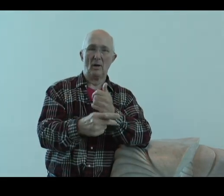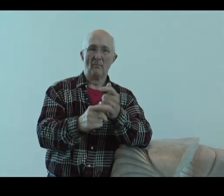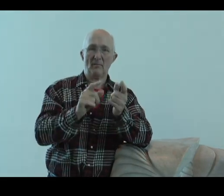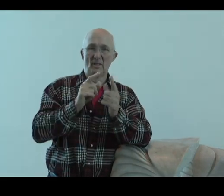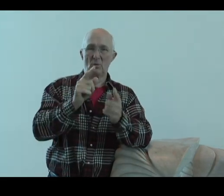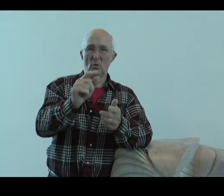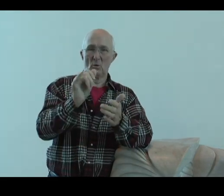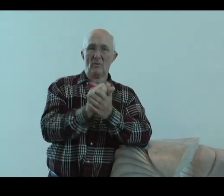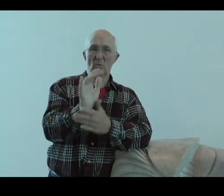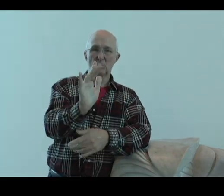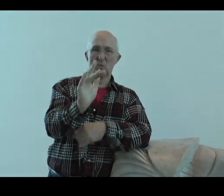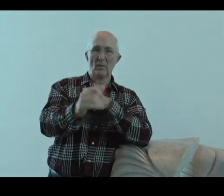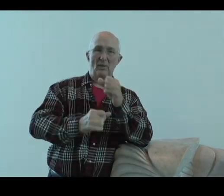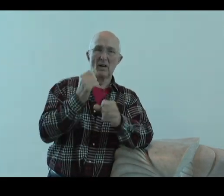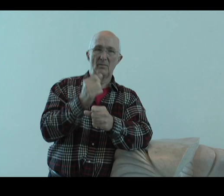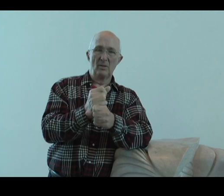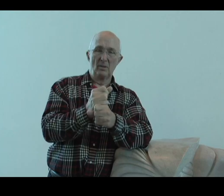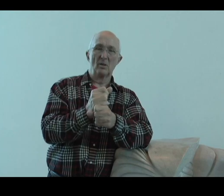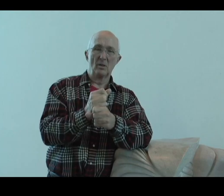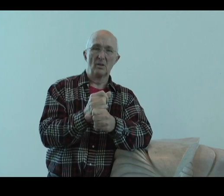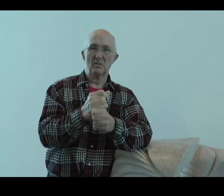through that program during that 25 years.